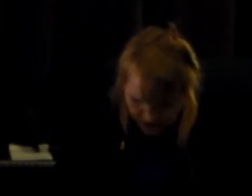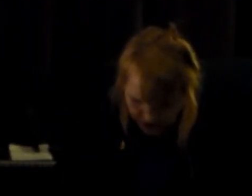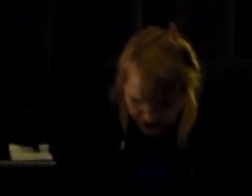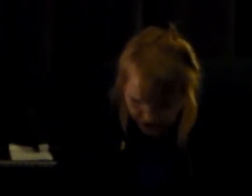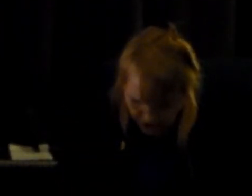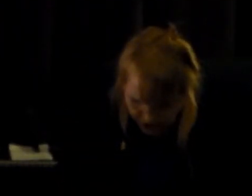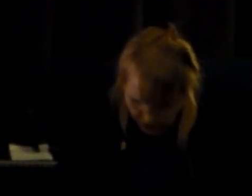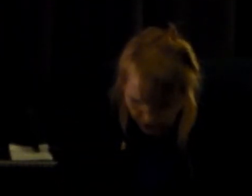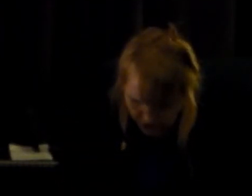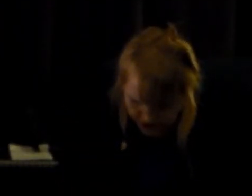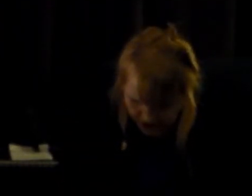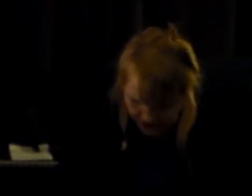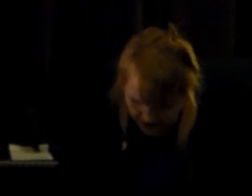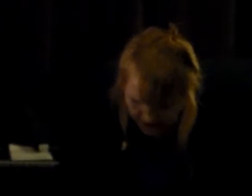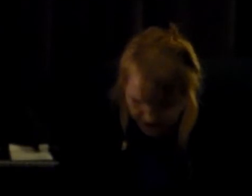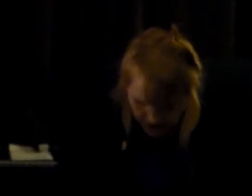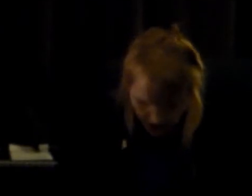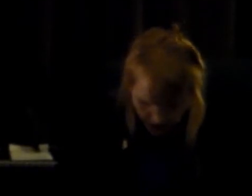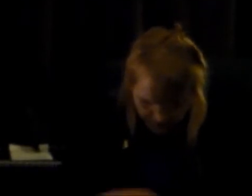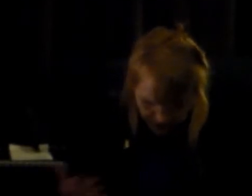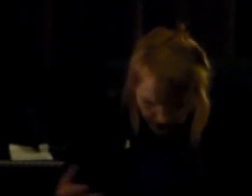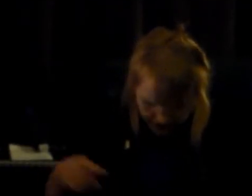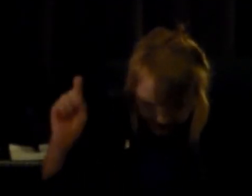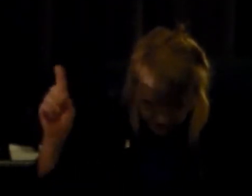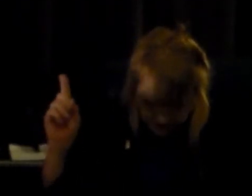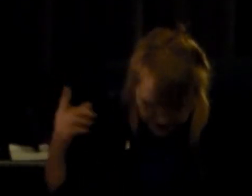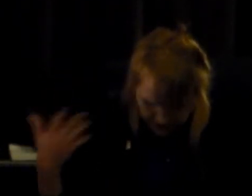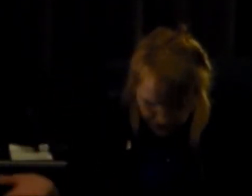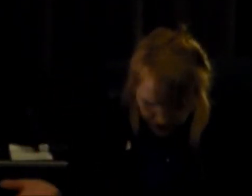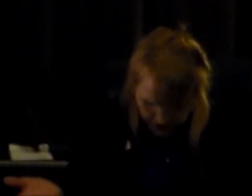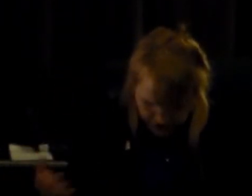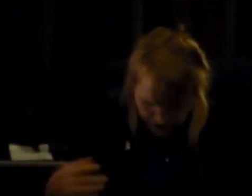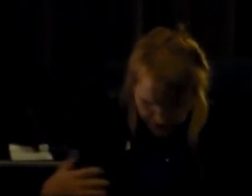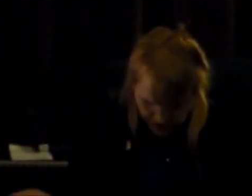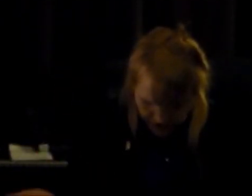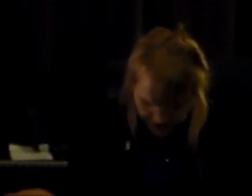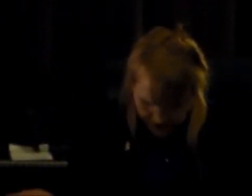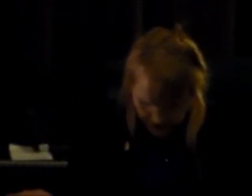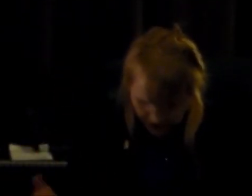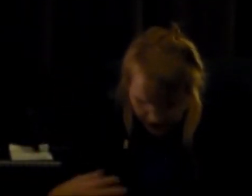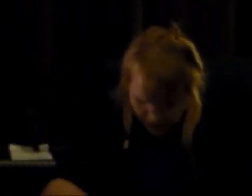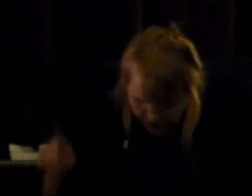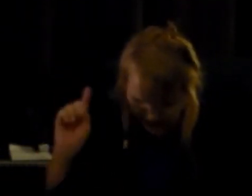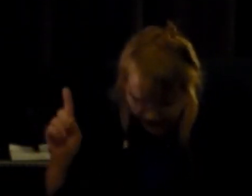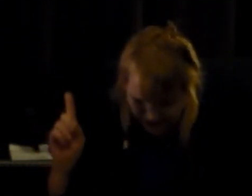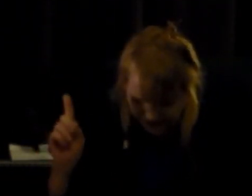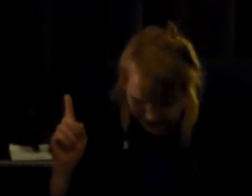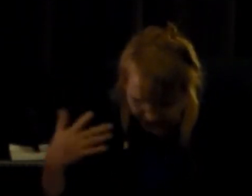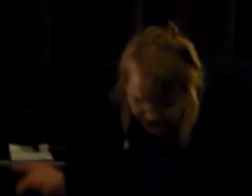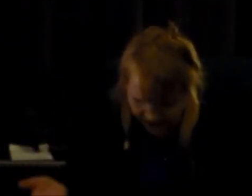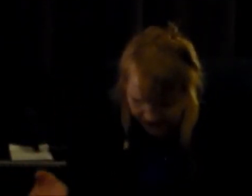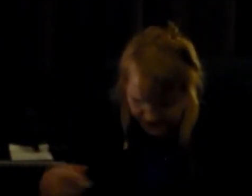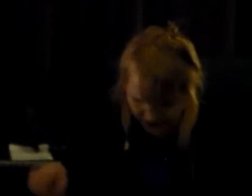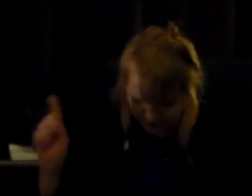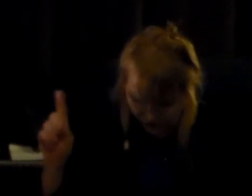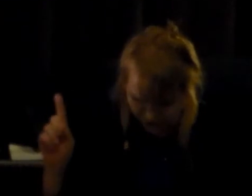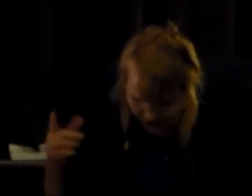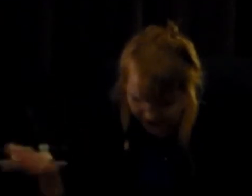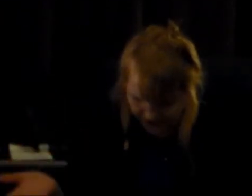on to you. The Lord Jesus, on the night he was betrayed, took bread, and when he had given thanks, he broke it